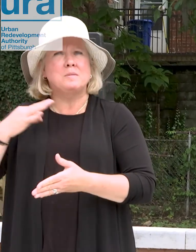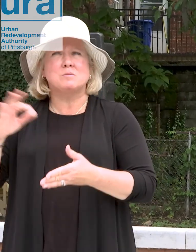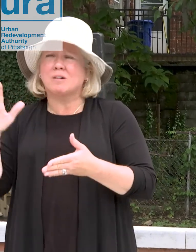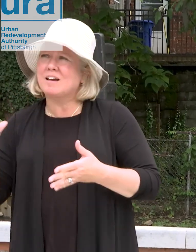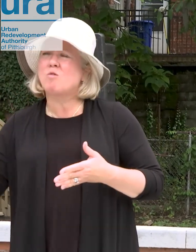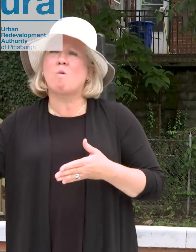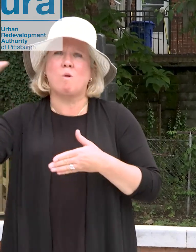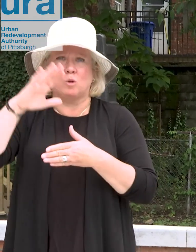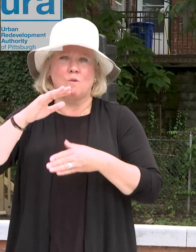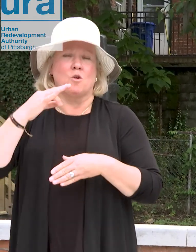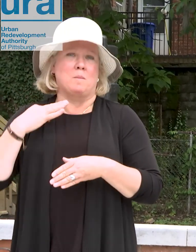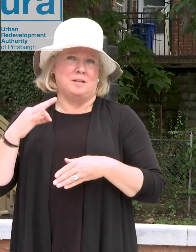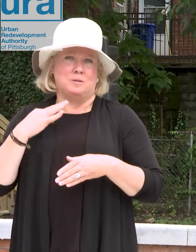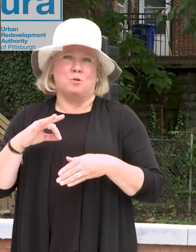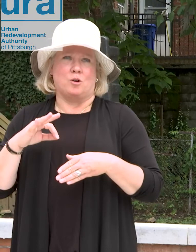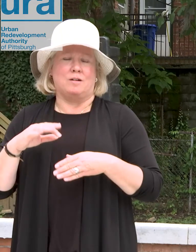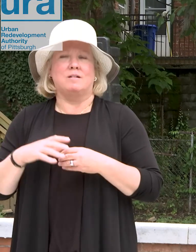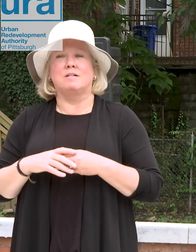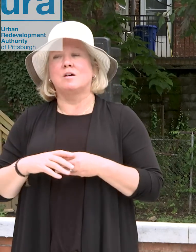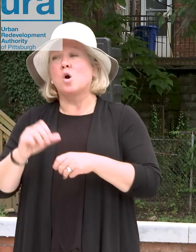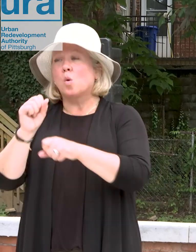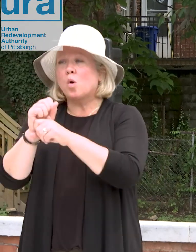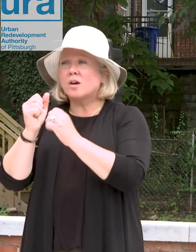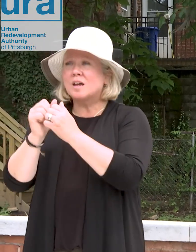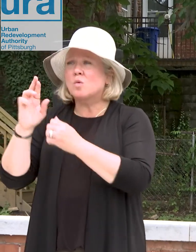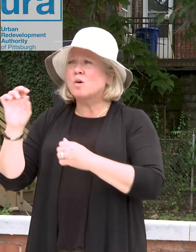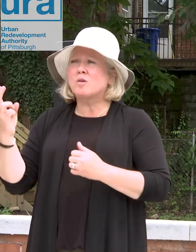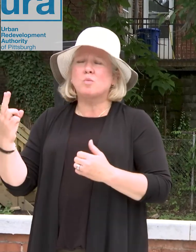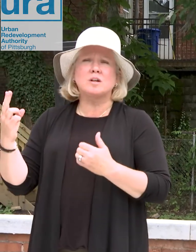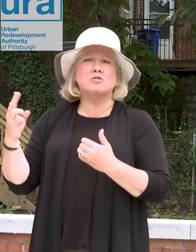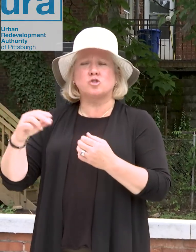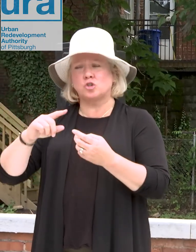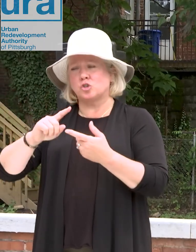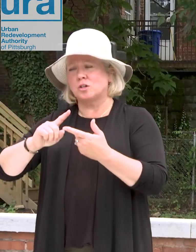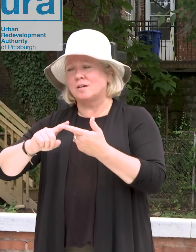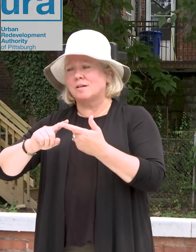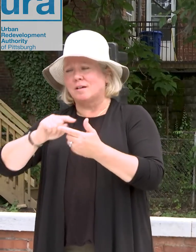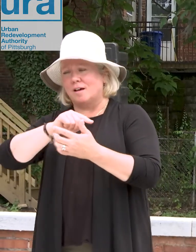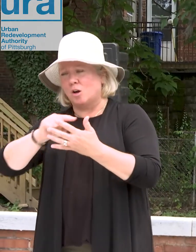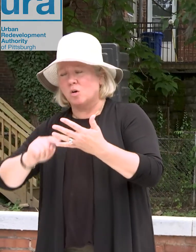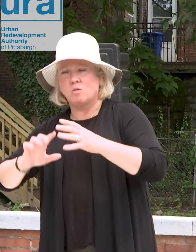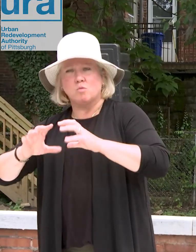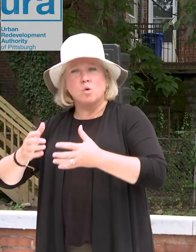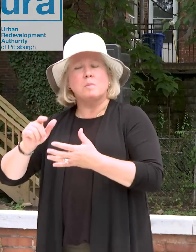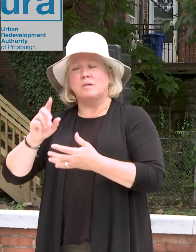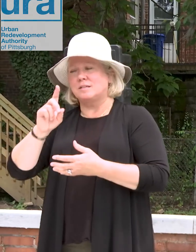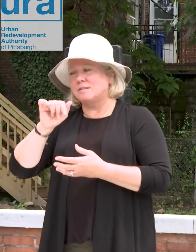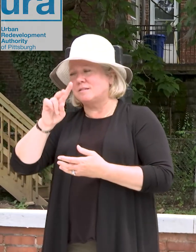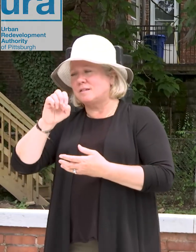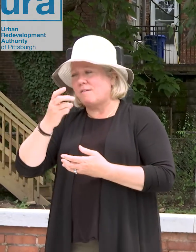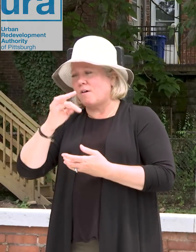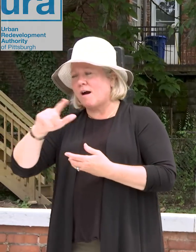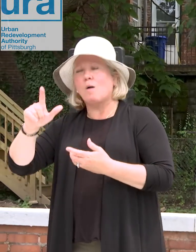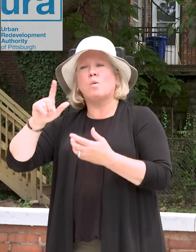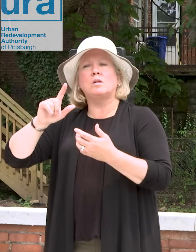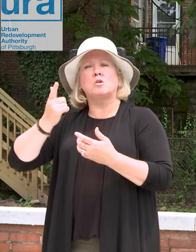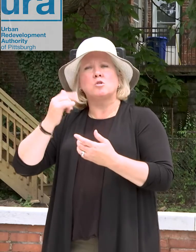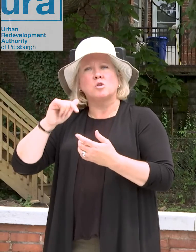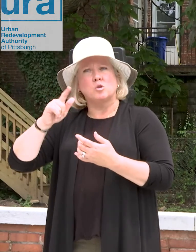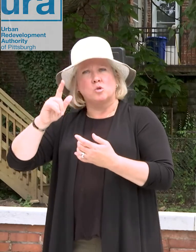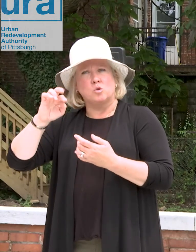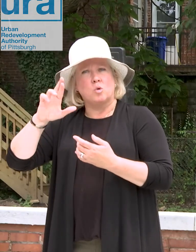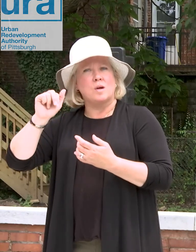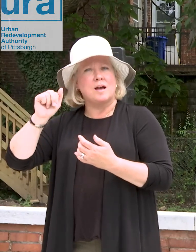neighborhood. And in working with Rich on his team is Justin Belton, Jarmel Fairclaw, Dave Howe, Dave Major, and Gloria Taylor.